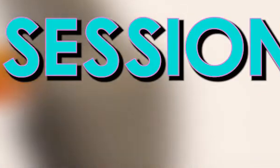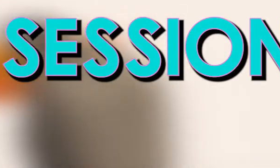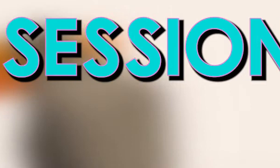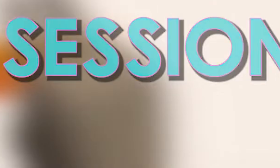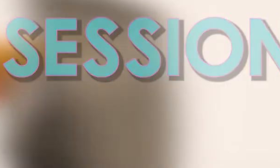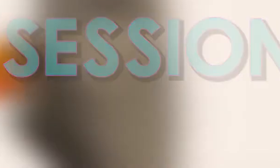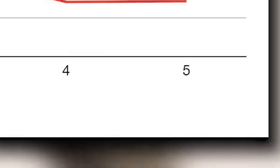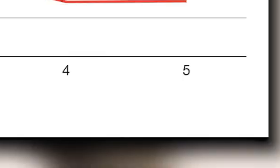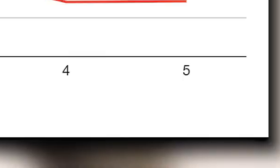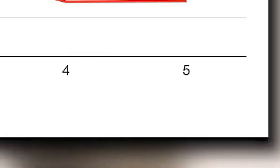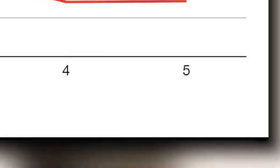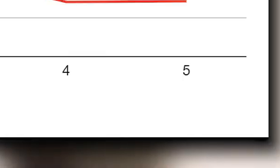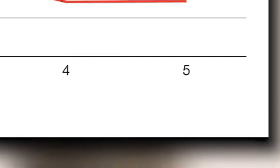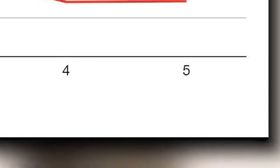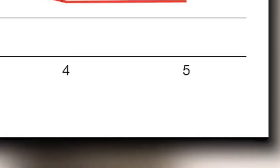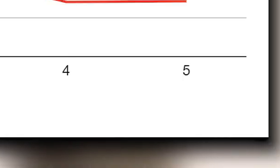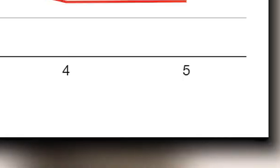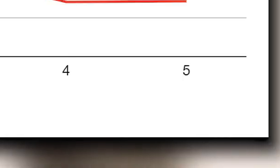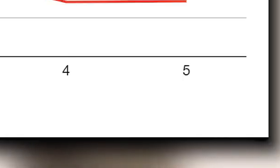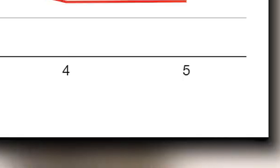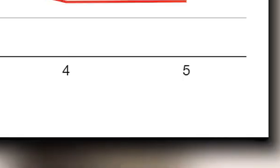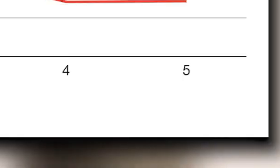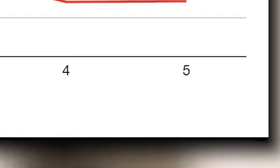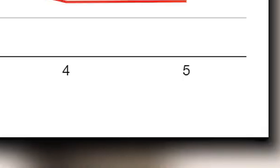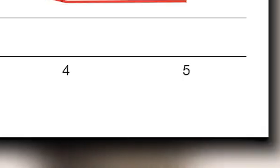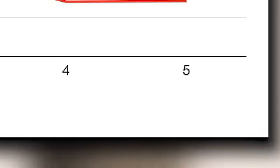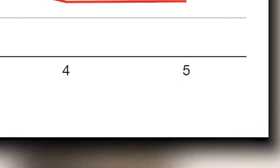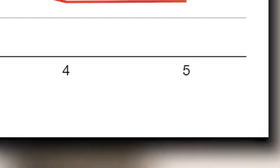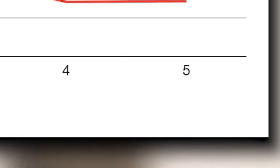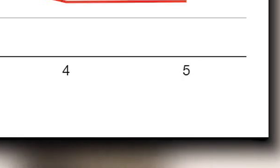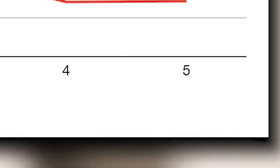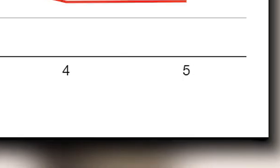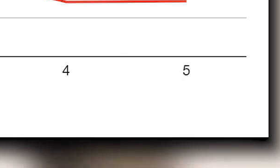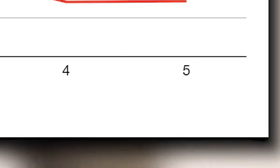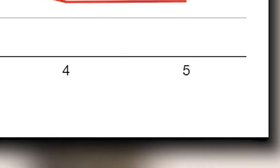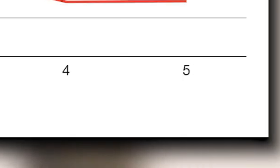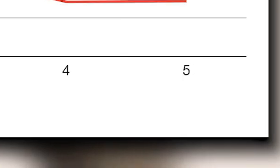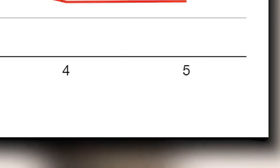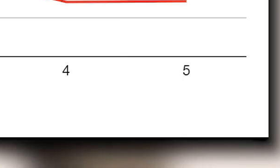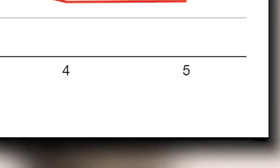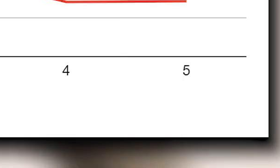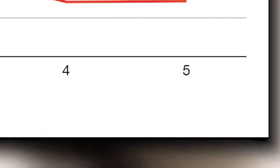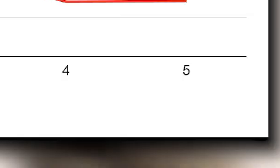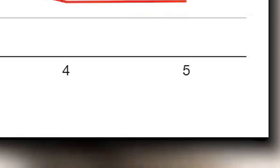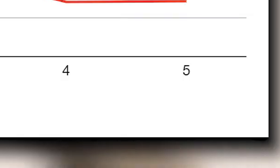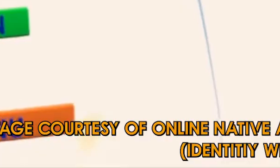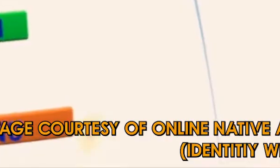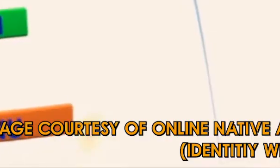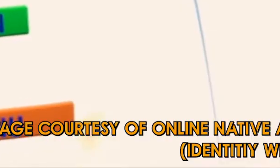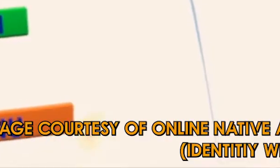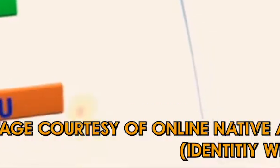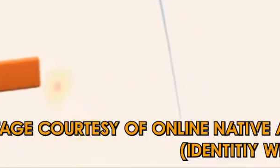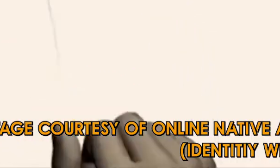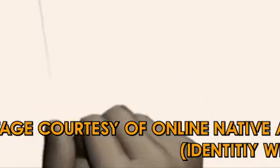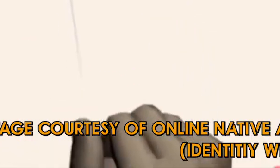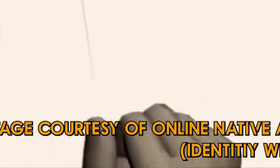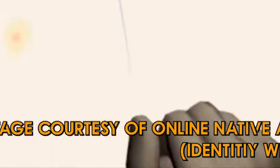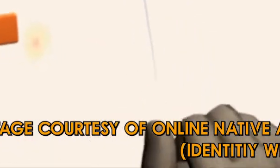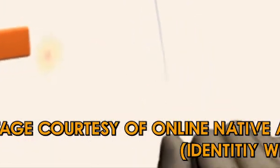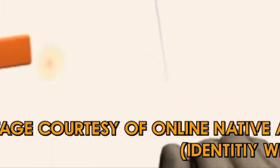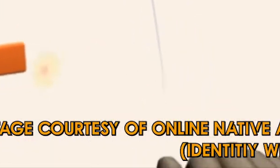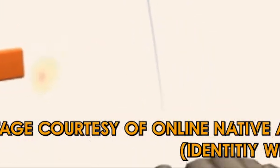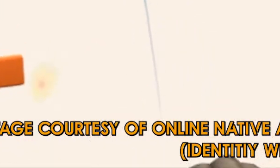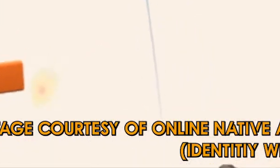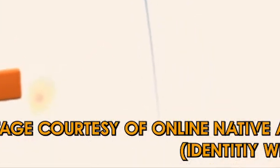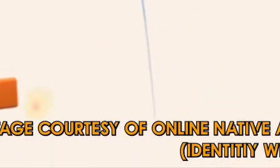5 times over the course of a week. Both participants improved their fingerspelling speed by about 60%. I got a response from a